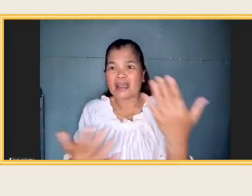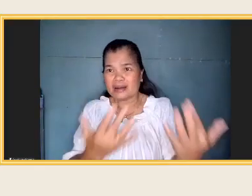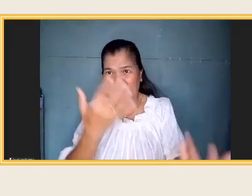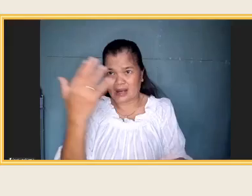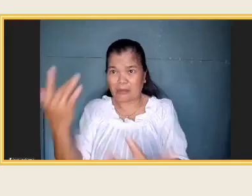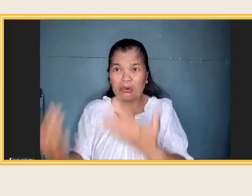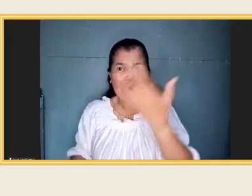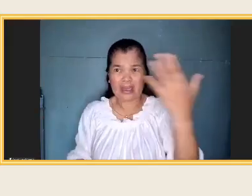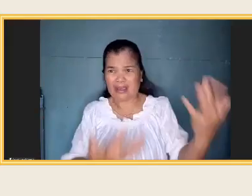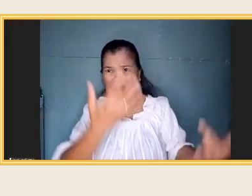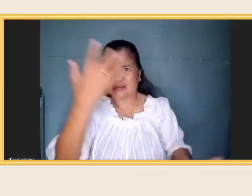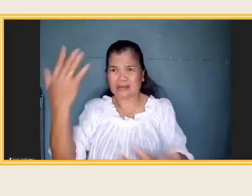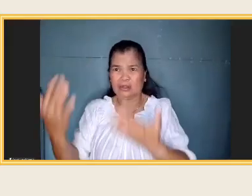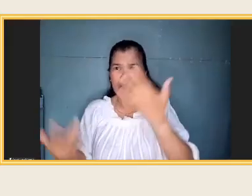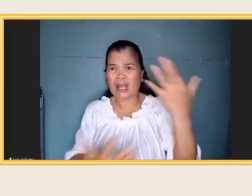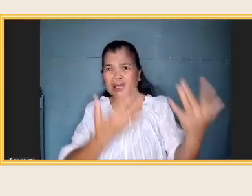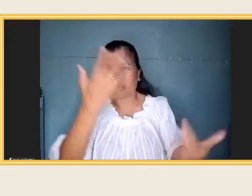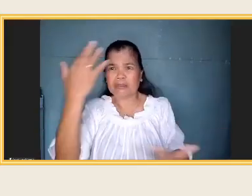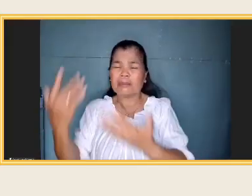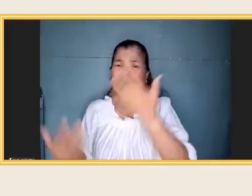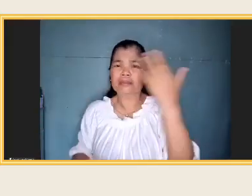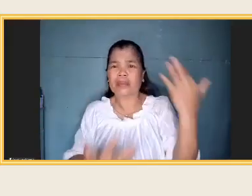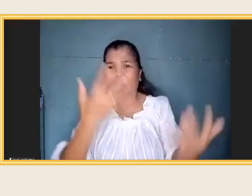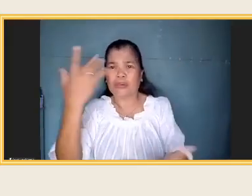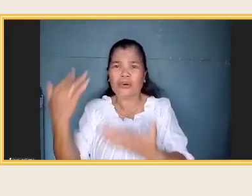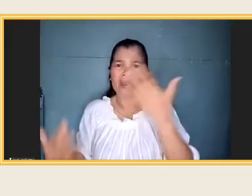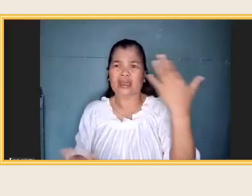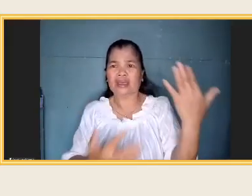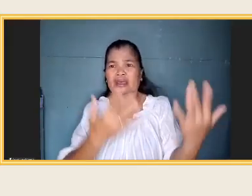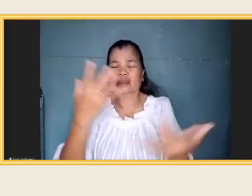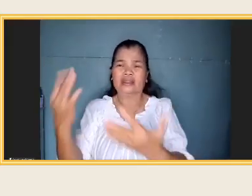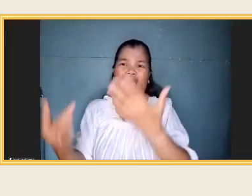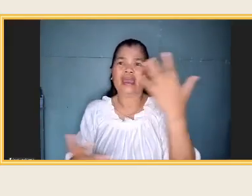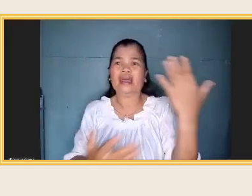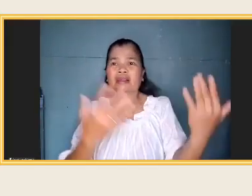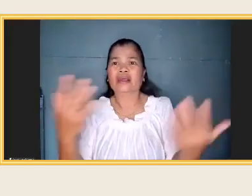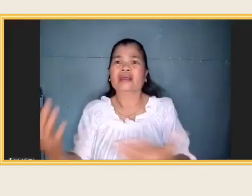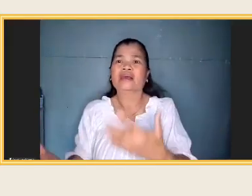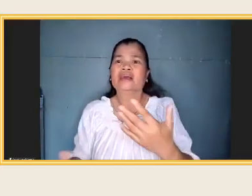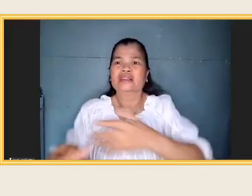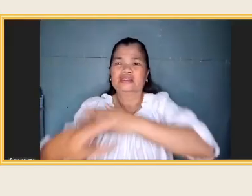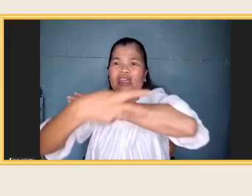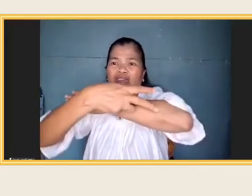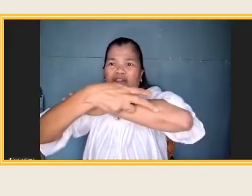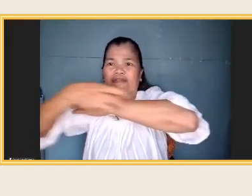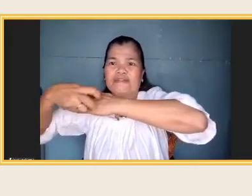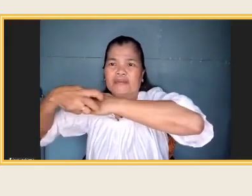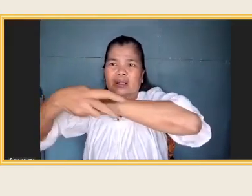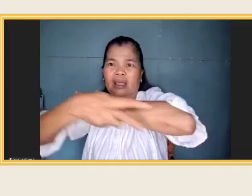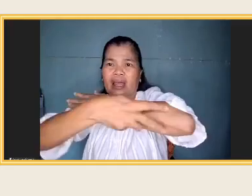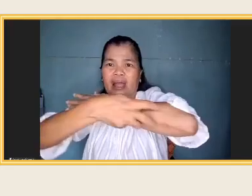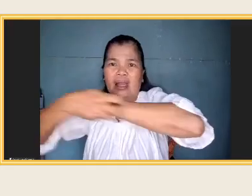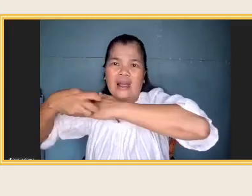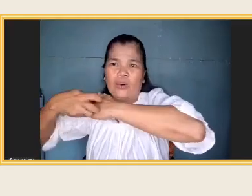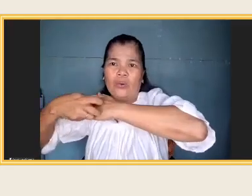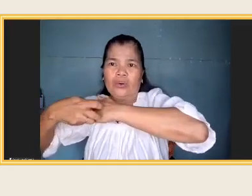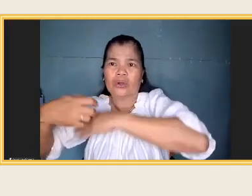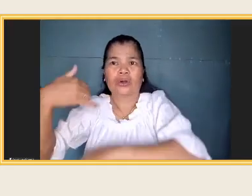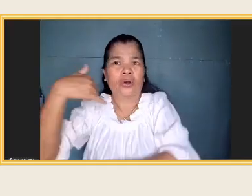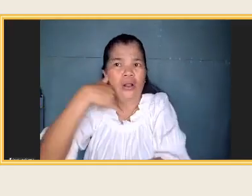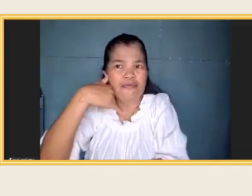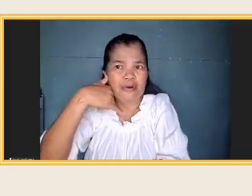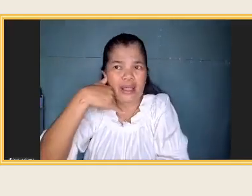Again, fire, apoy. Lumalagablab na apoy. Then, thief,